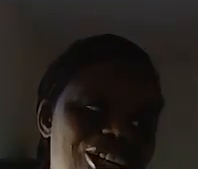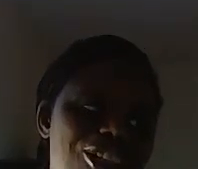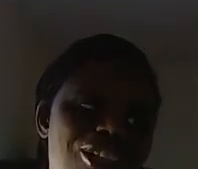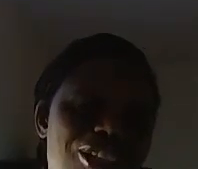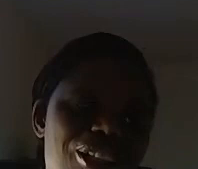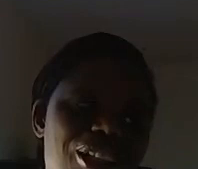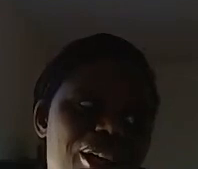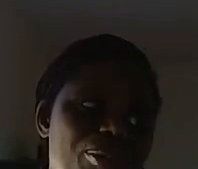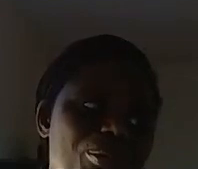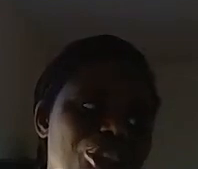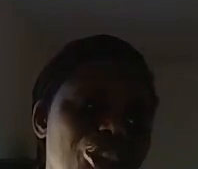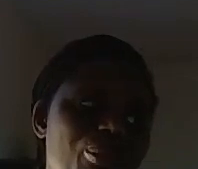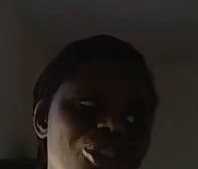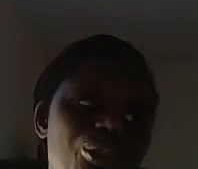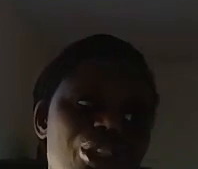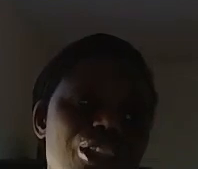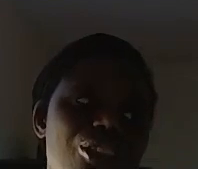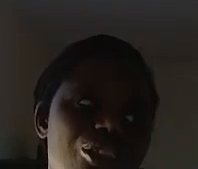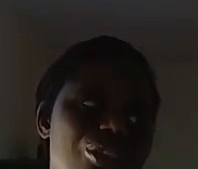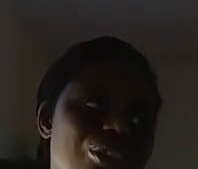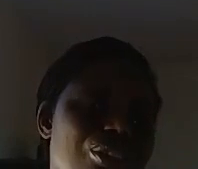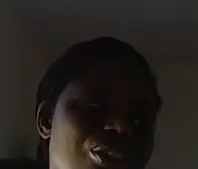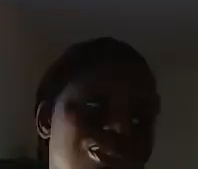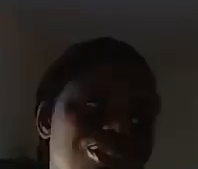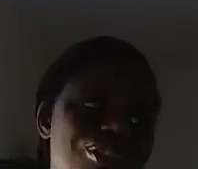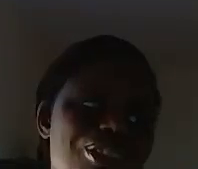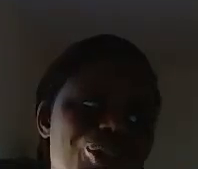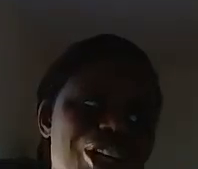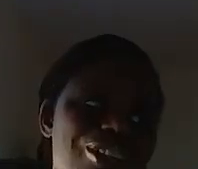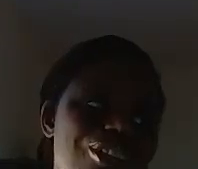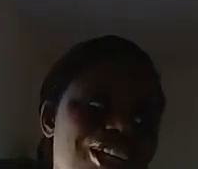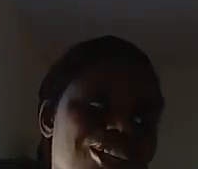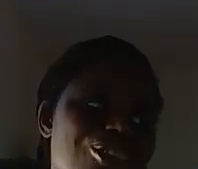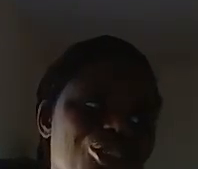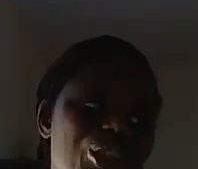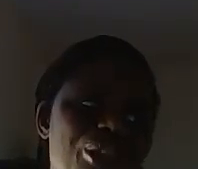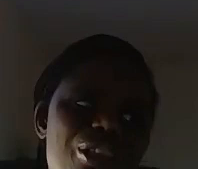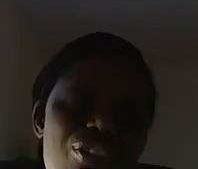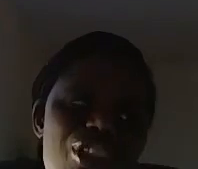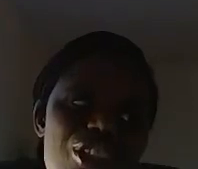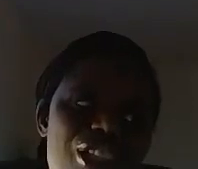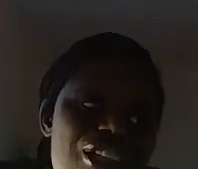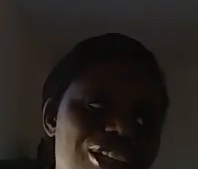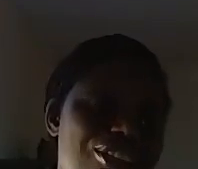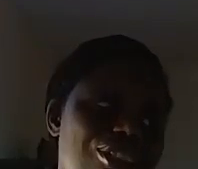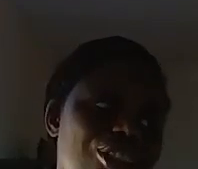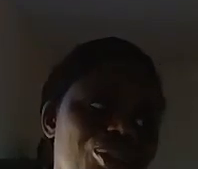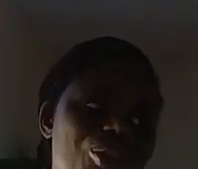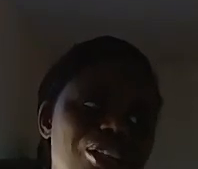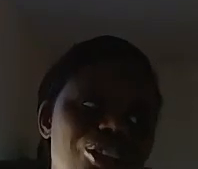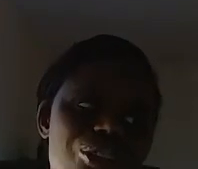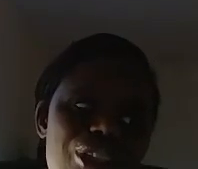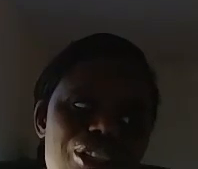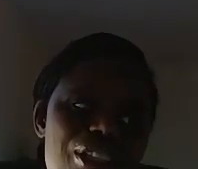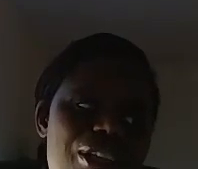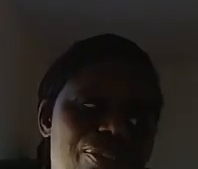that some students didn't want like treat me differently, and